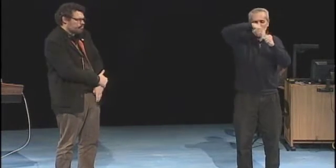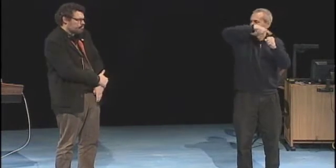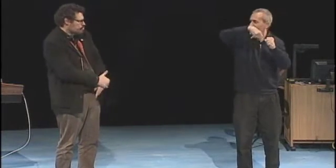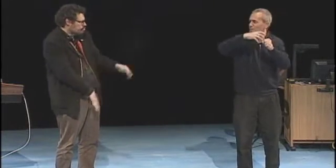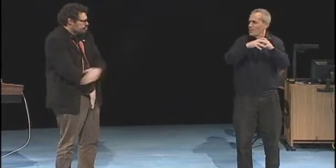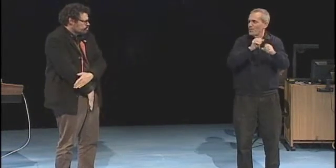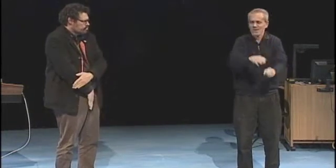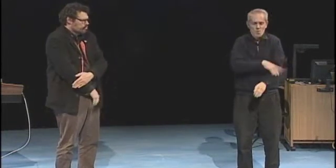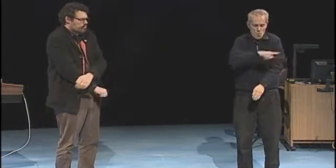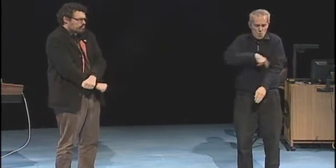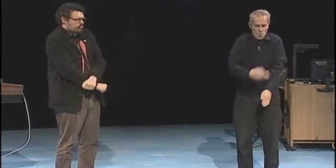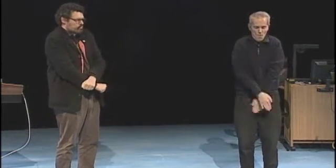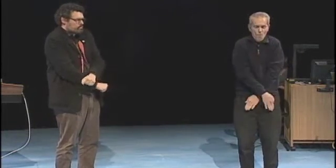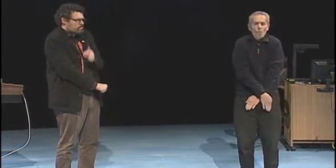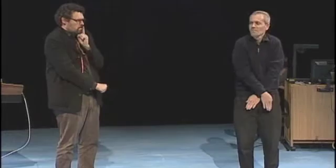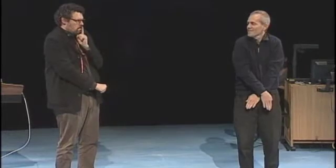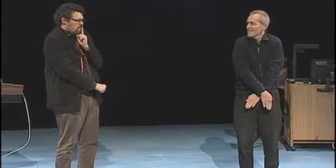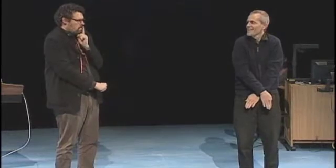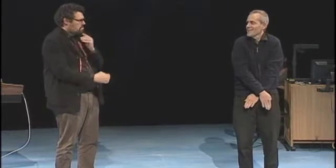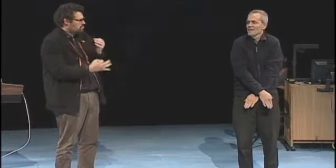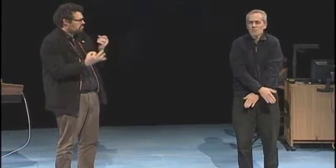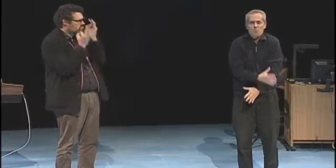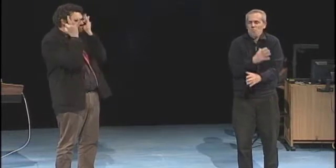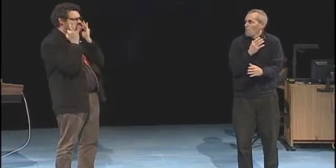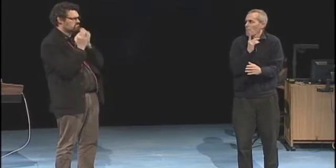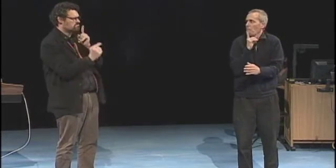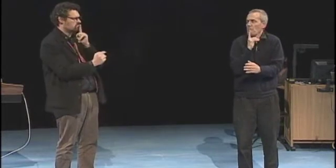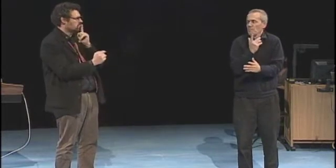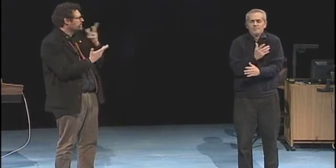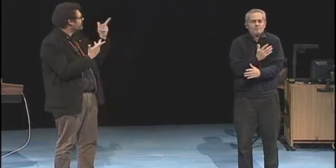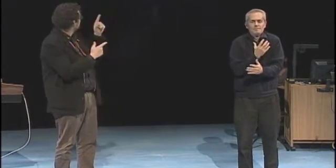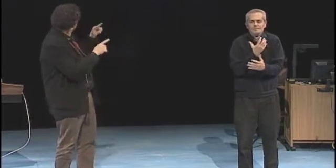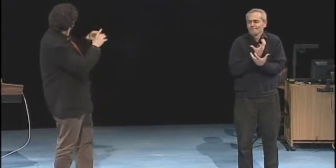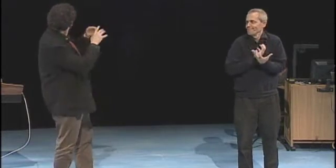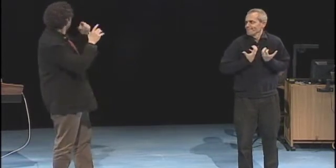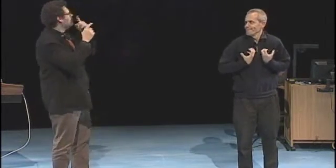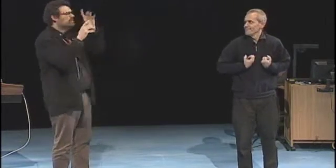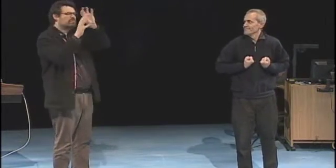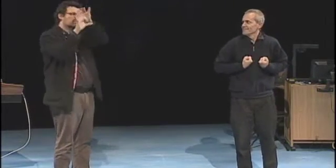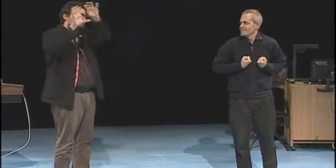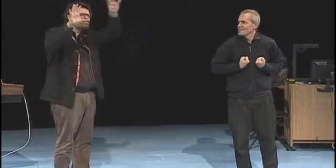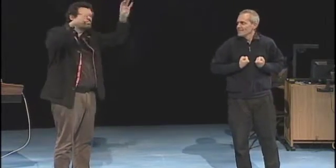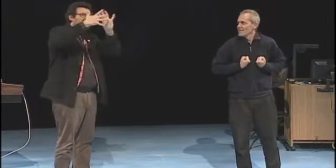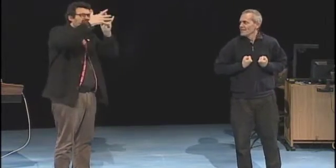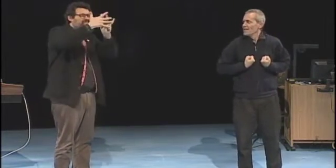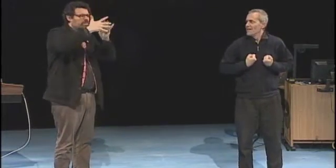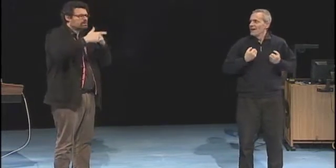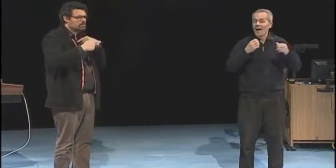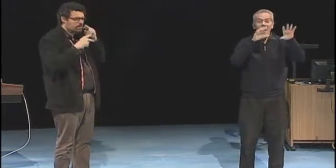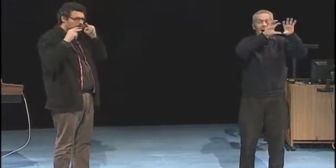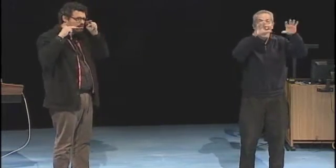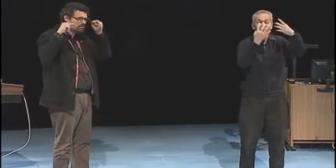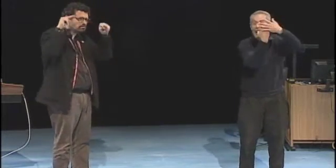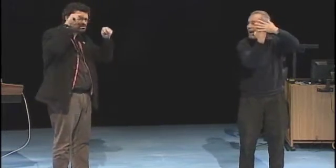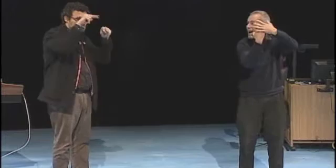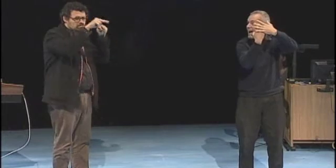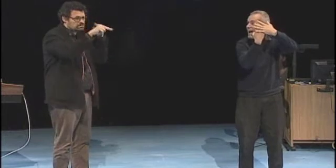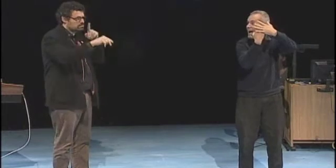There's a shape bound in the center. It looks like a butterfly